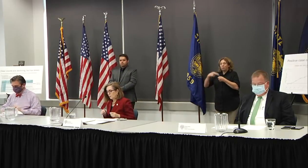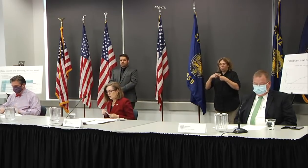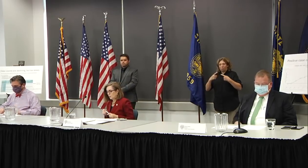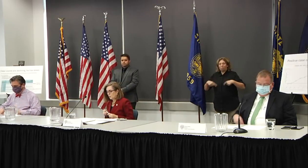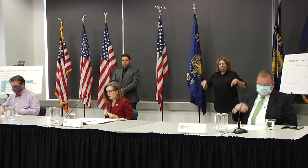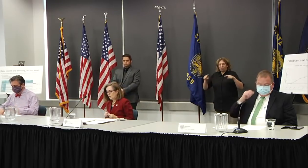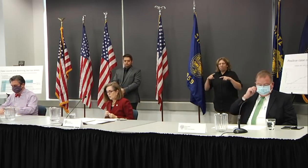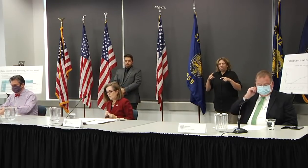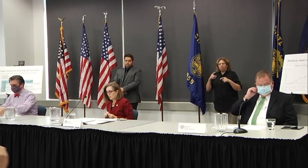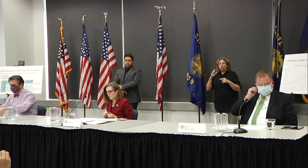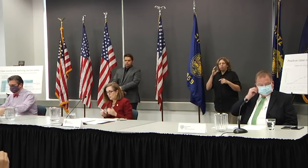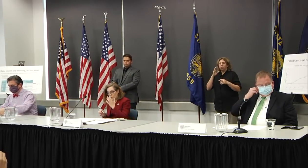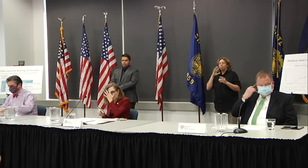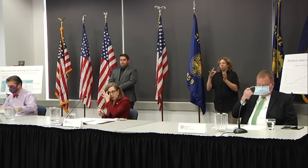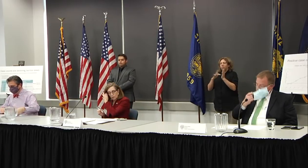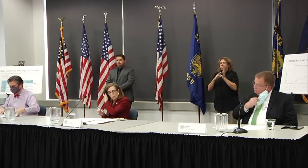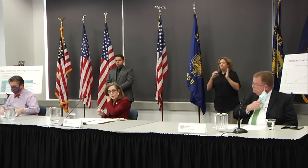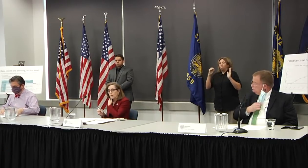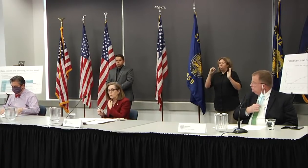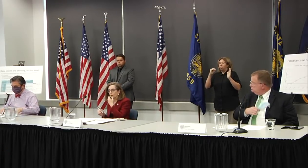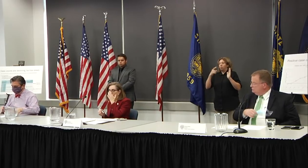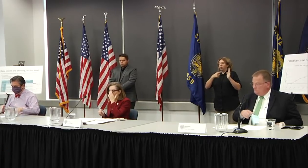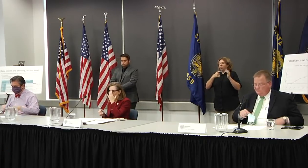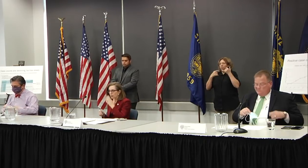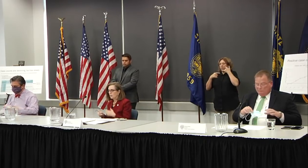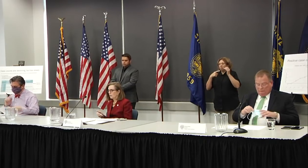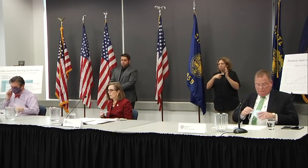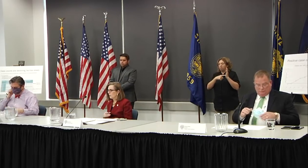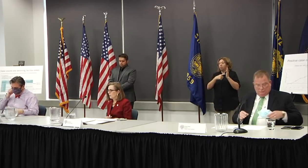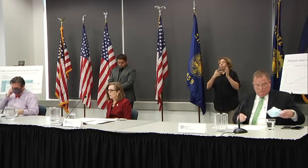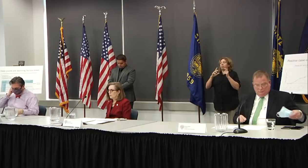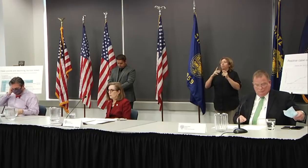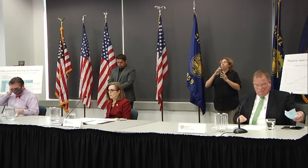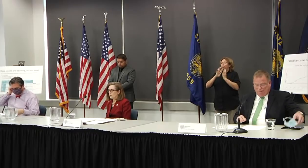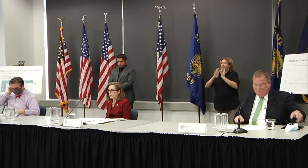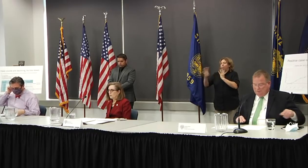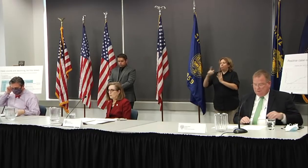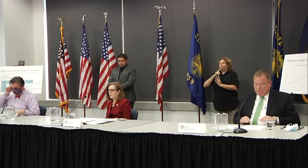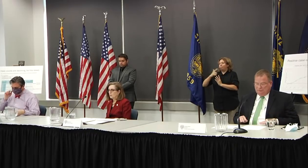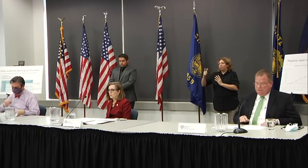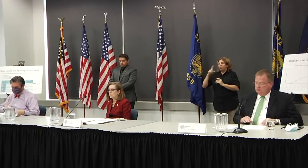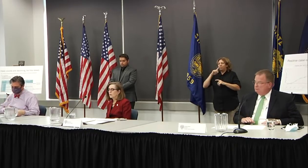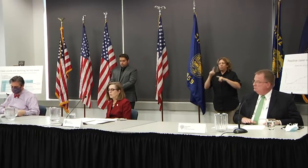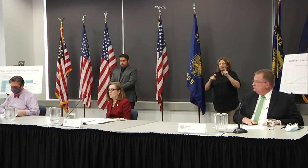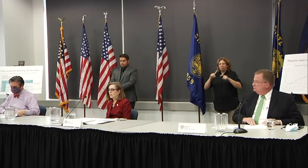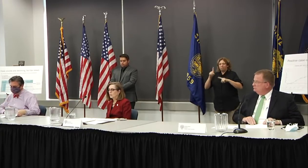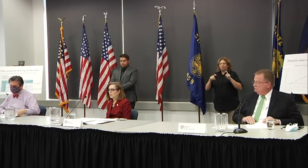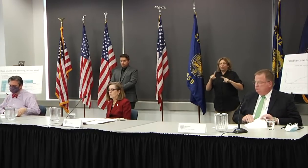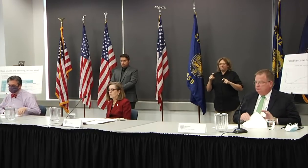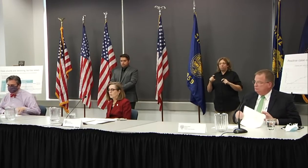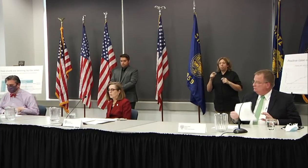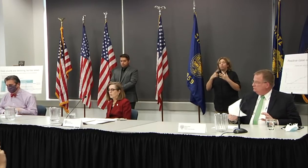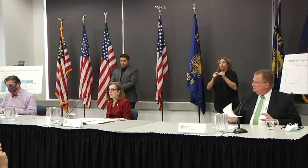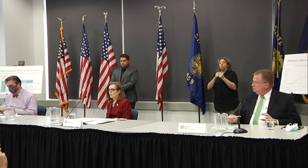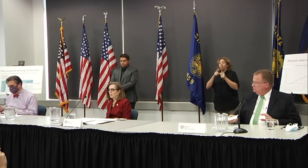the queue to ask a question and work with the operator. We're going to start with Dan Tilkin from Coin. Go ahead,